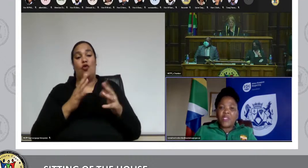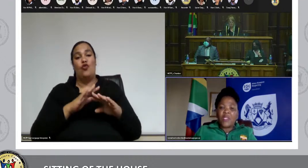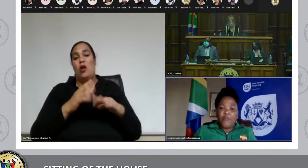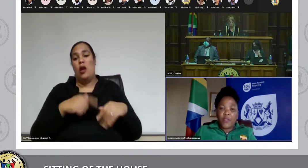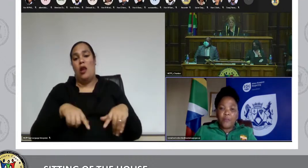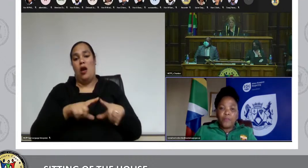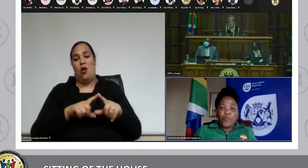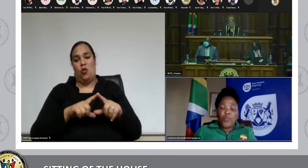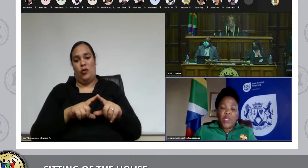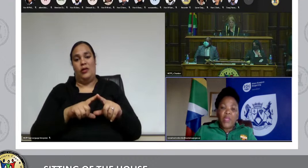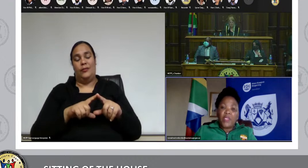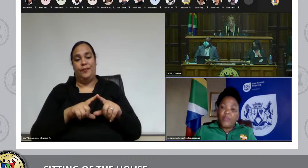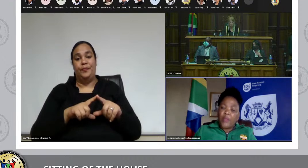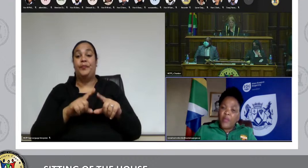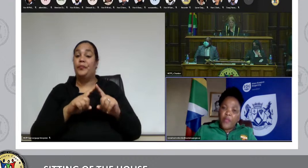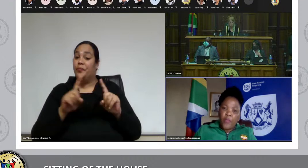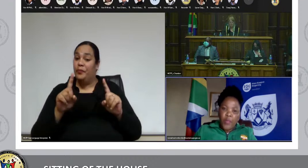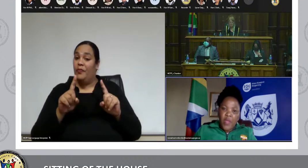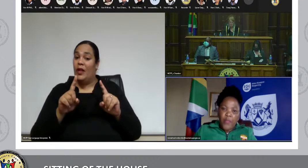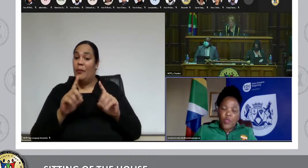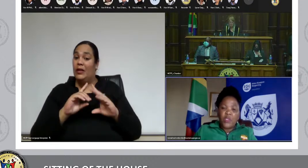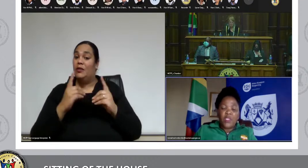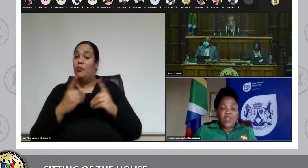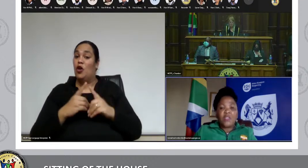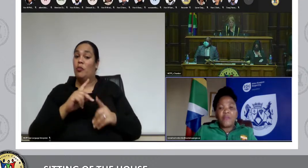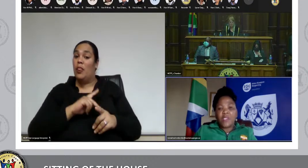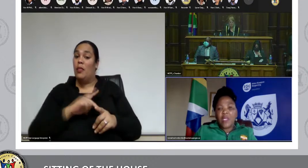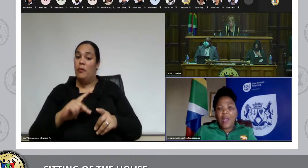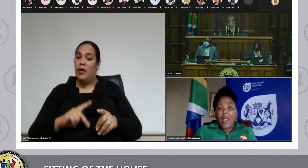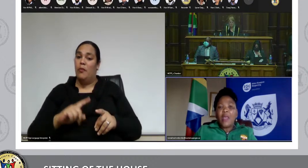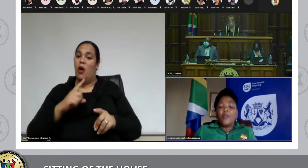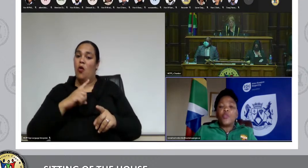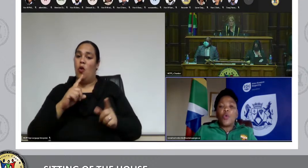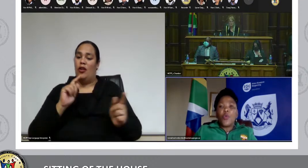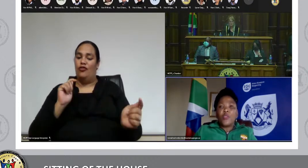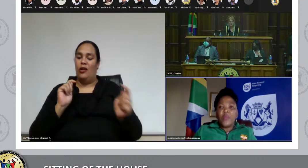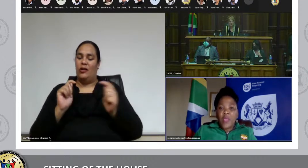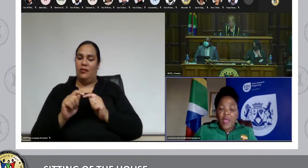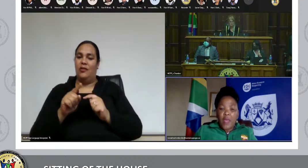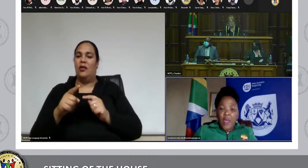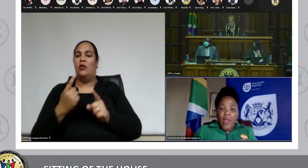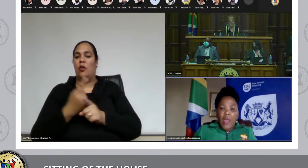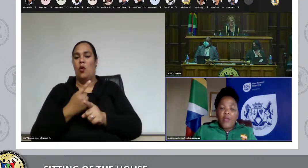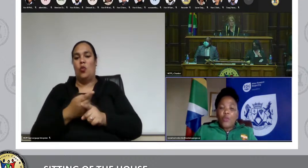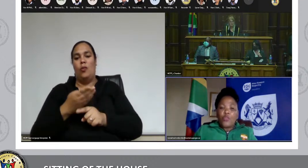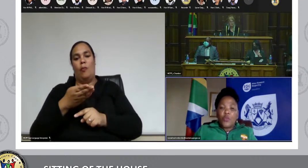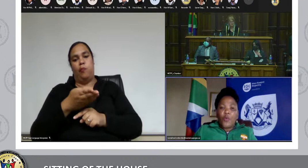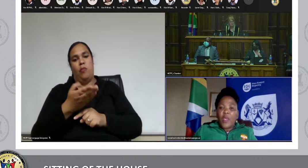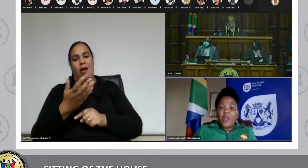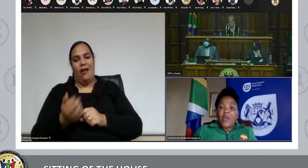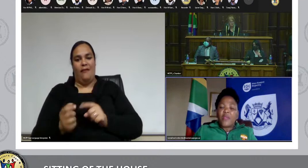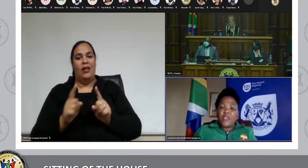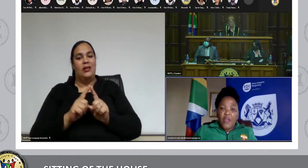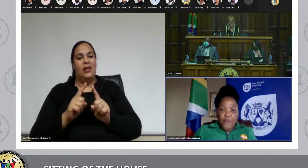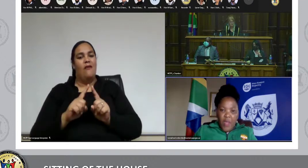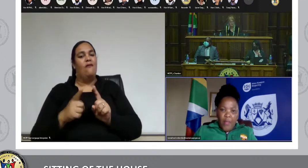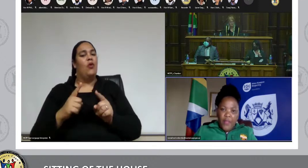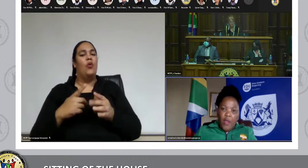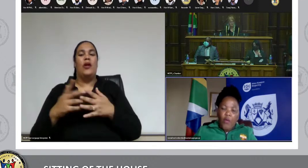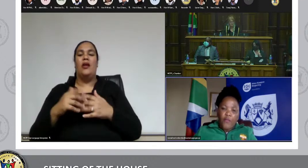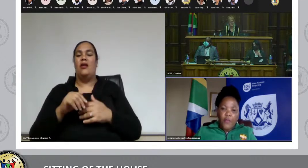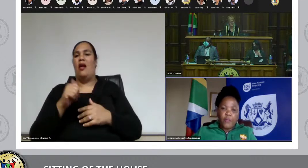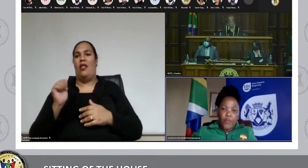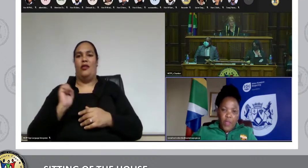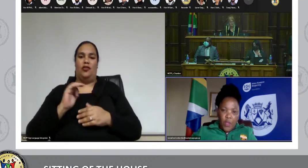at the facility level, but at the Department of the Premier, because it's a transversal, it will always be there, and also for any other staff